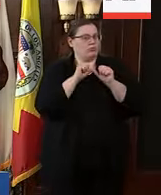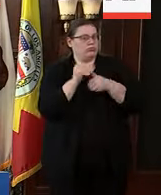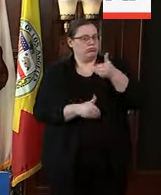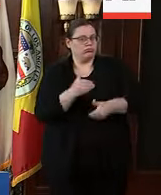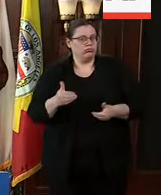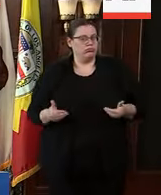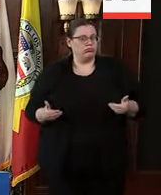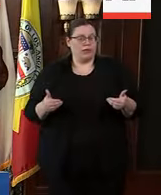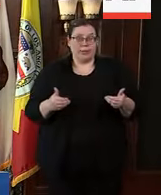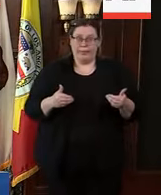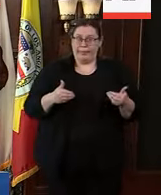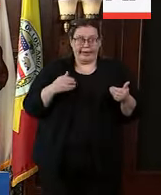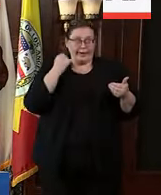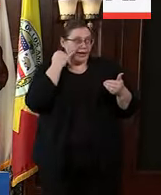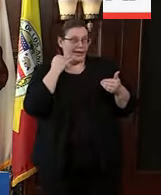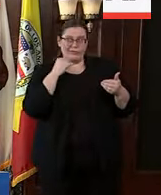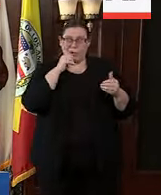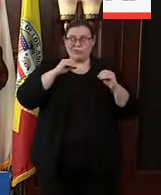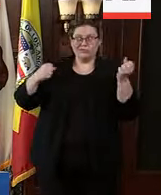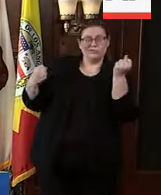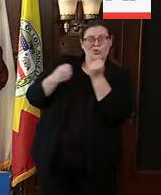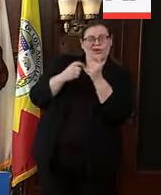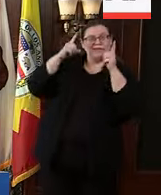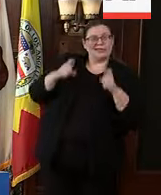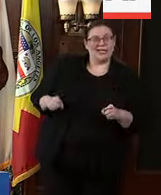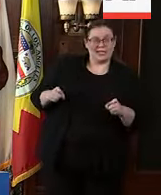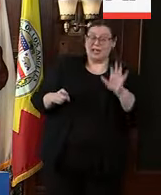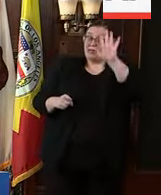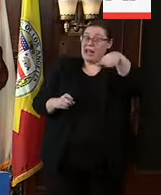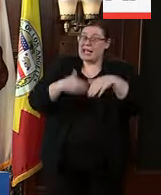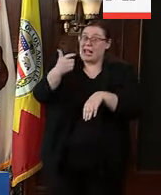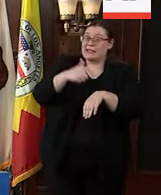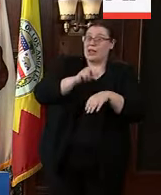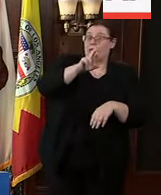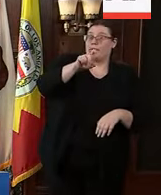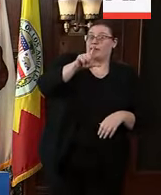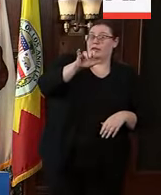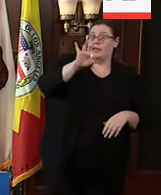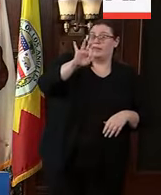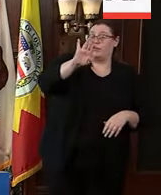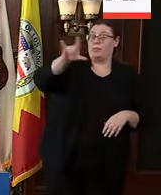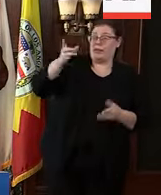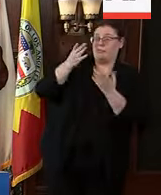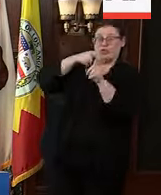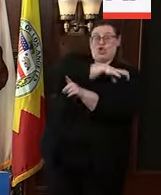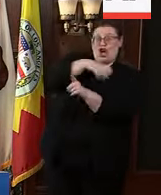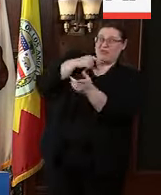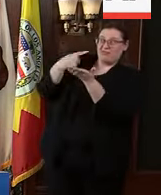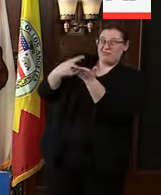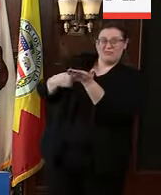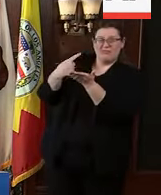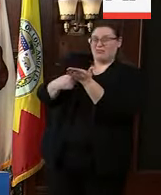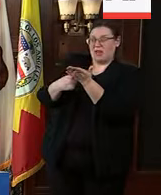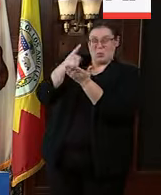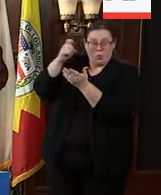without a major boost in testing, which we will be fighting for in the next coronavirus relief bill, these numbers nationally are not